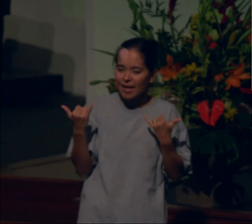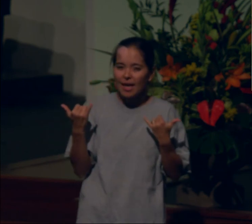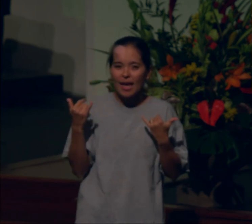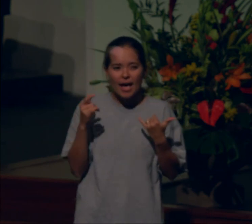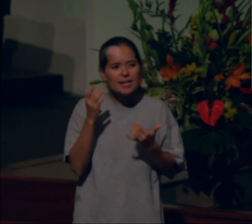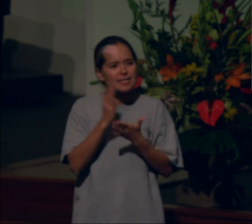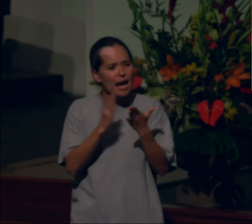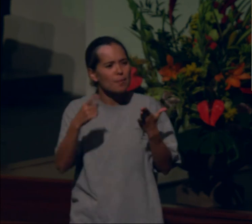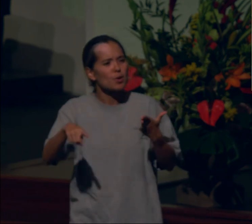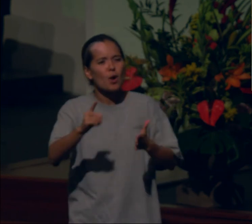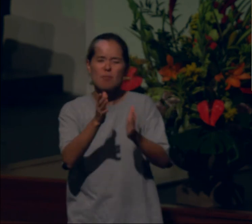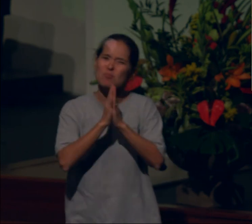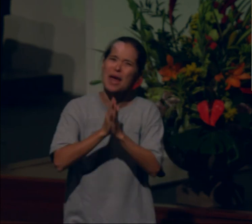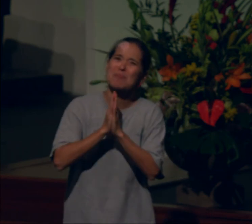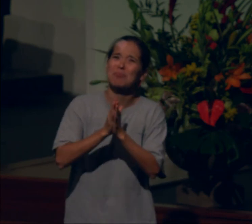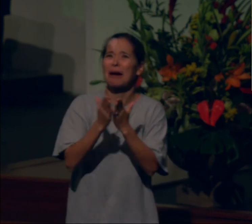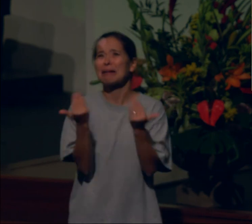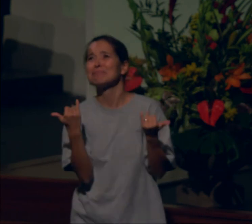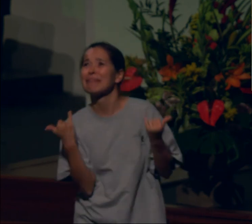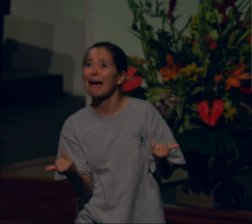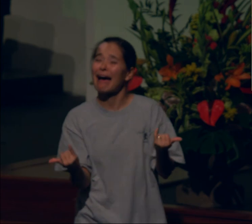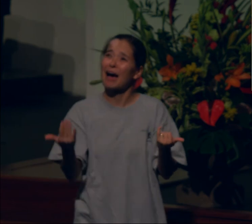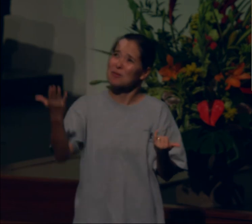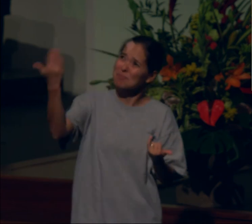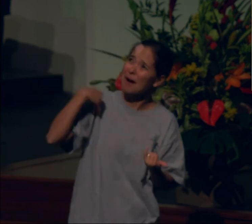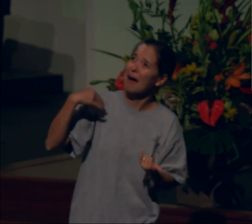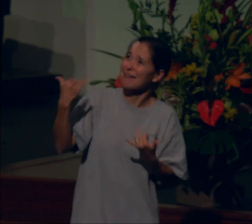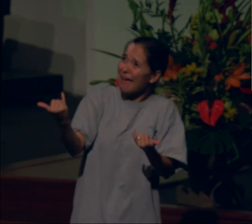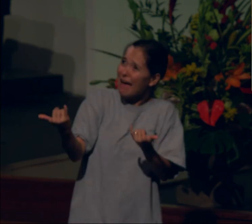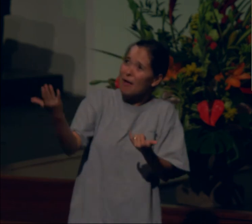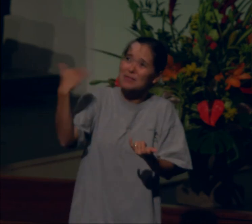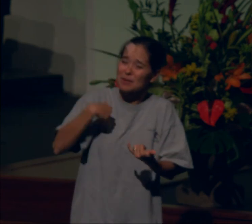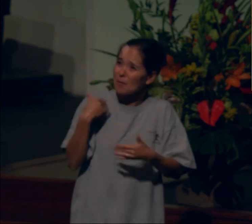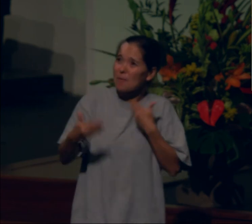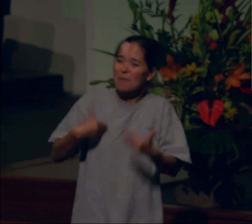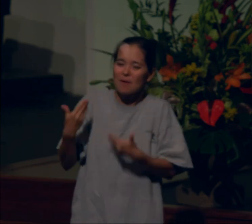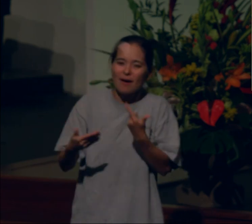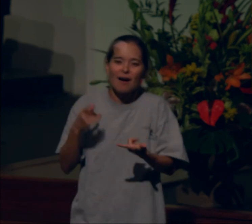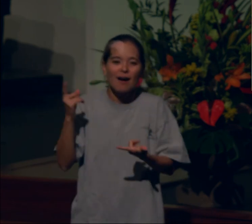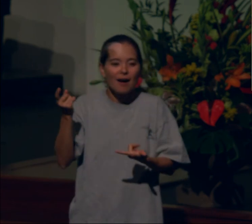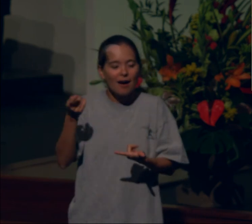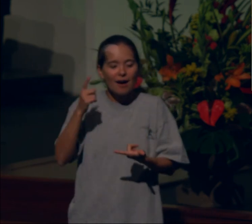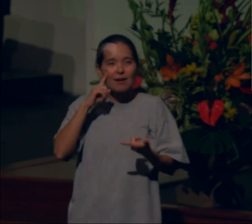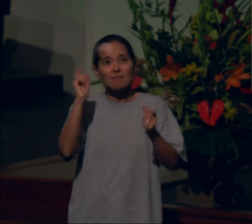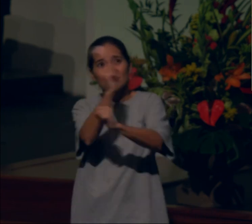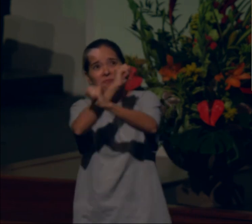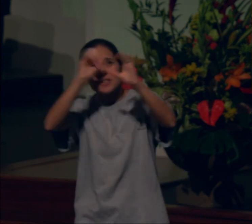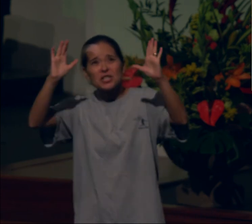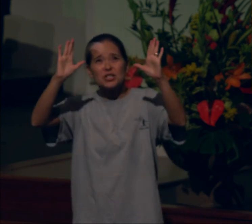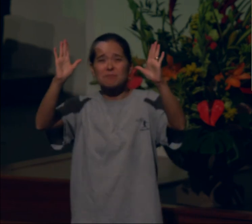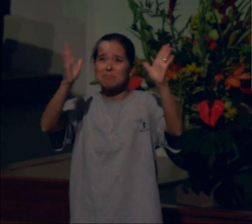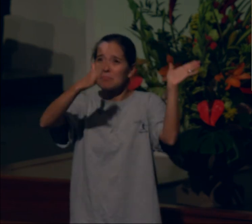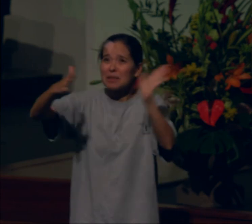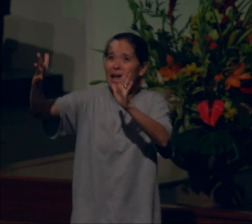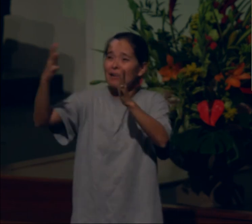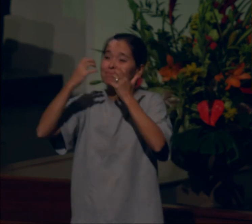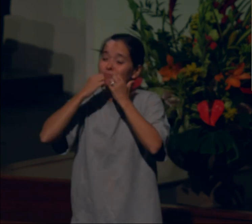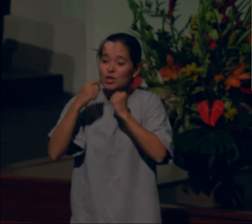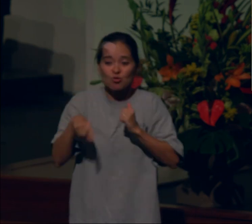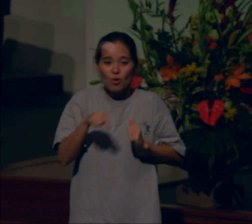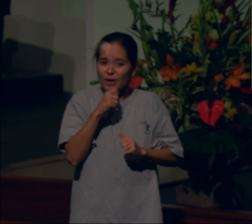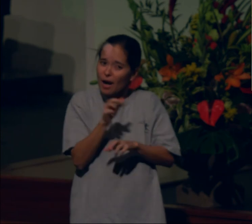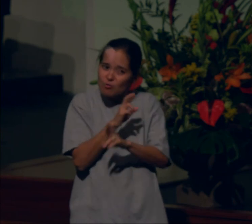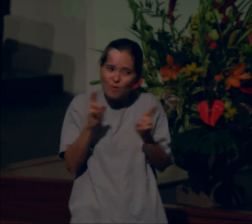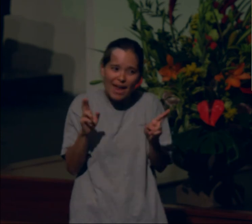had prayed such prayers and you've put such a demand on the anointing with such a great vision. You weren't ready for it the